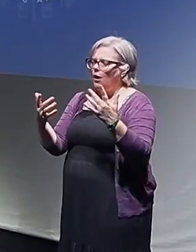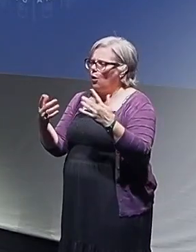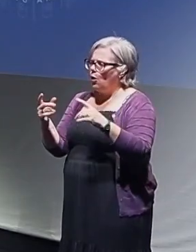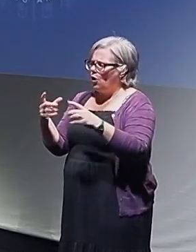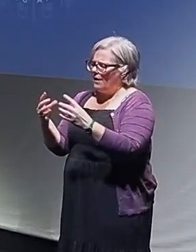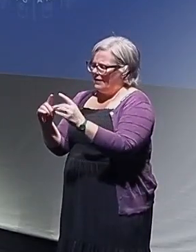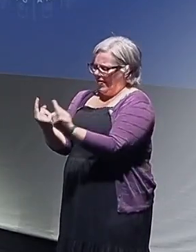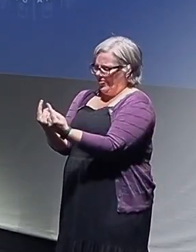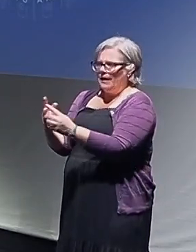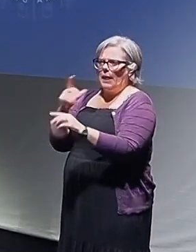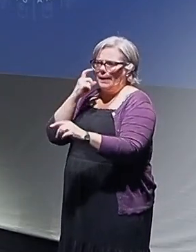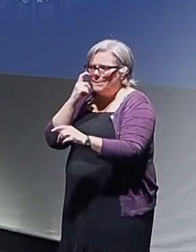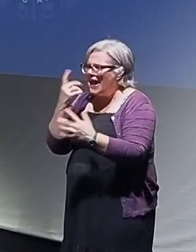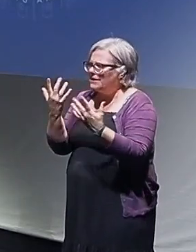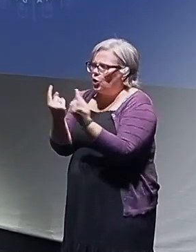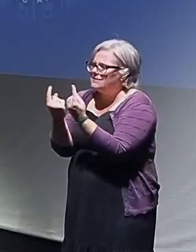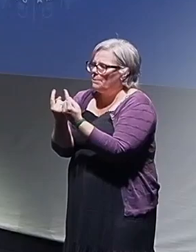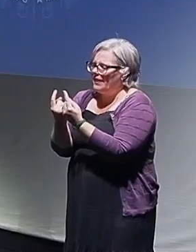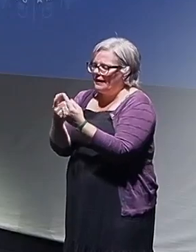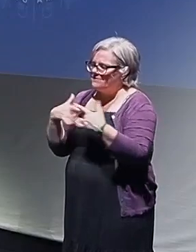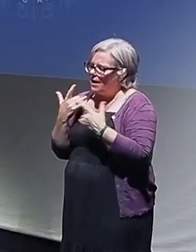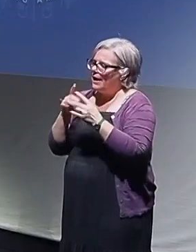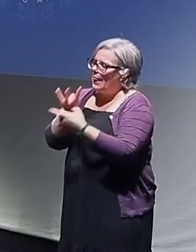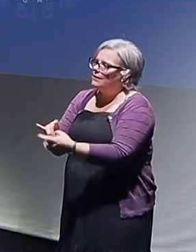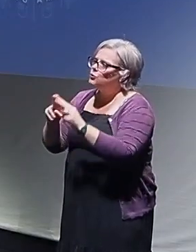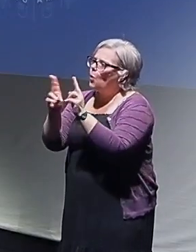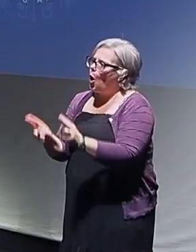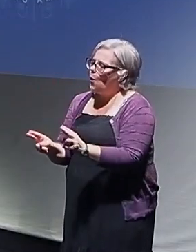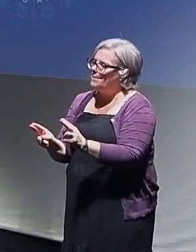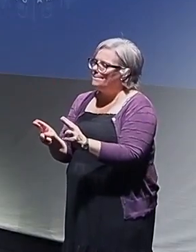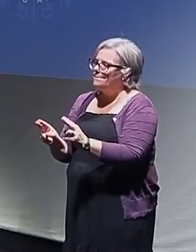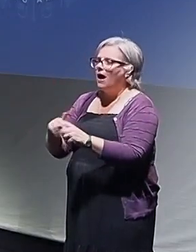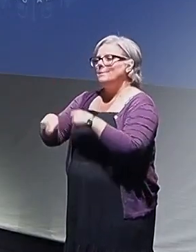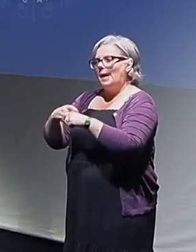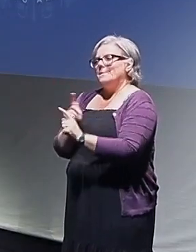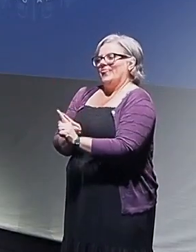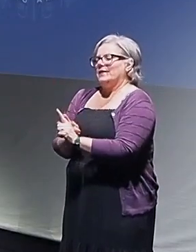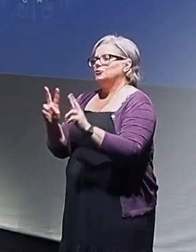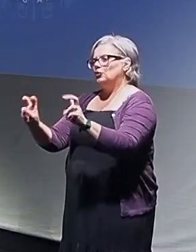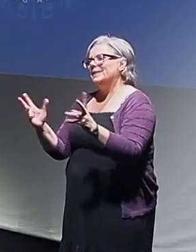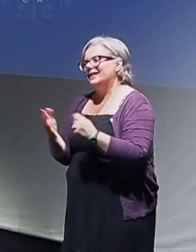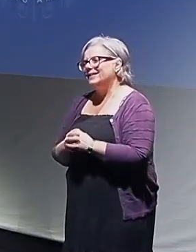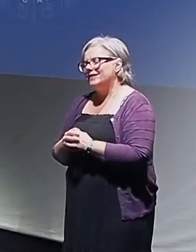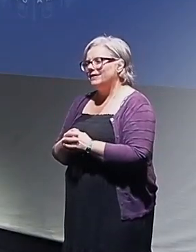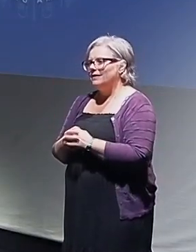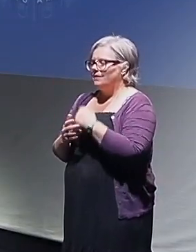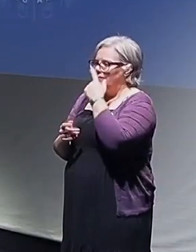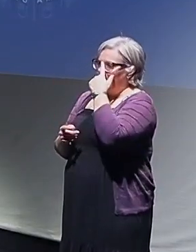or there was something that felt very homely about it, and that was the theme. And home, homo, so the